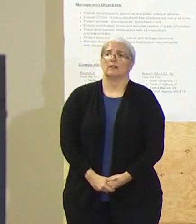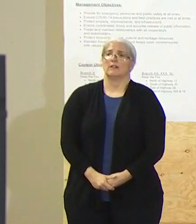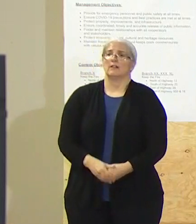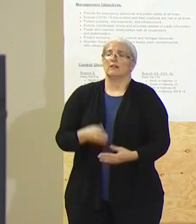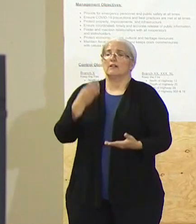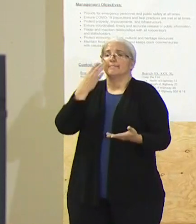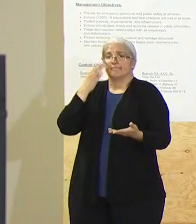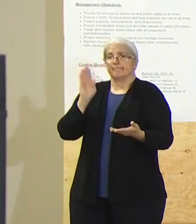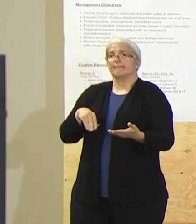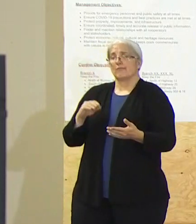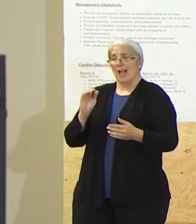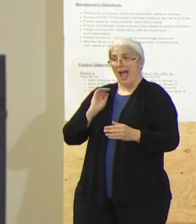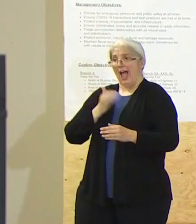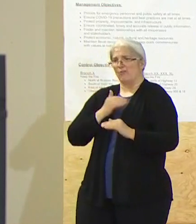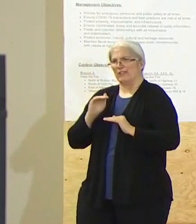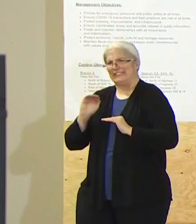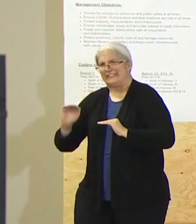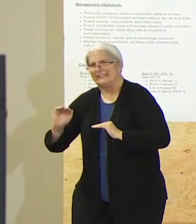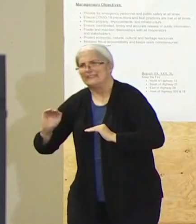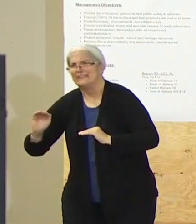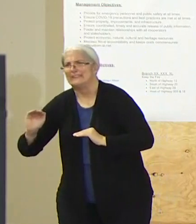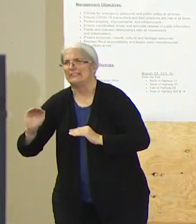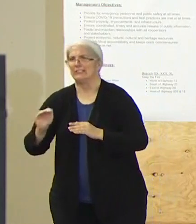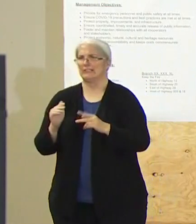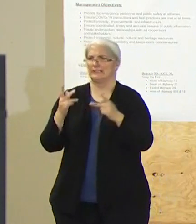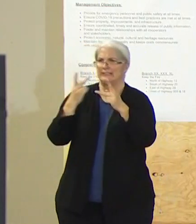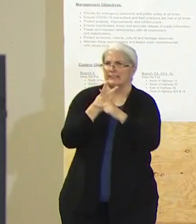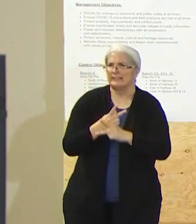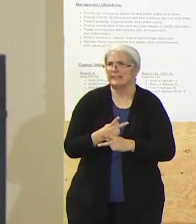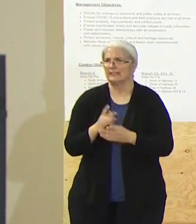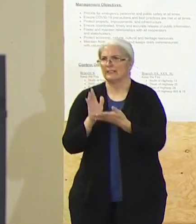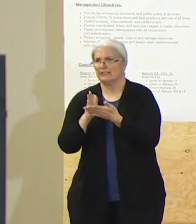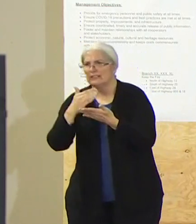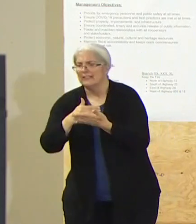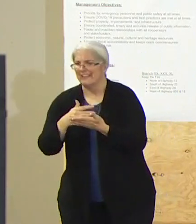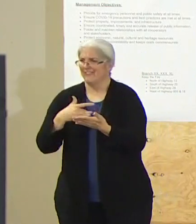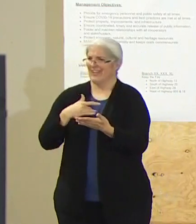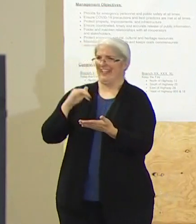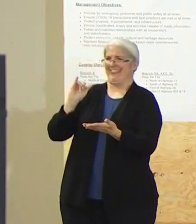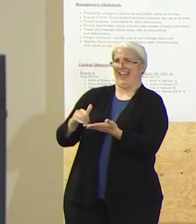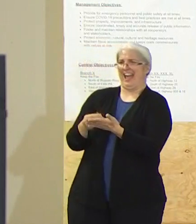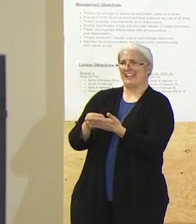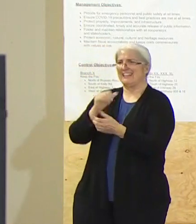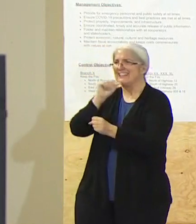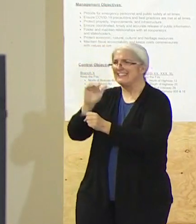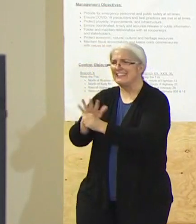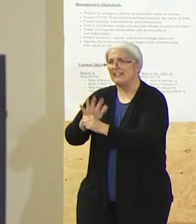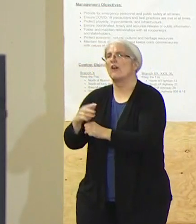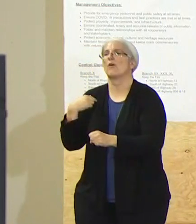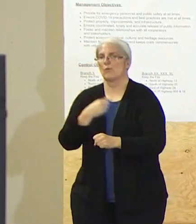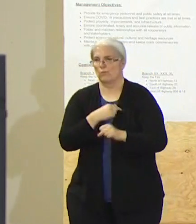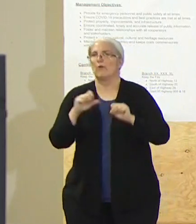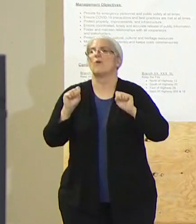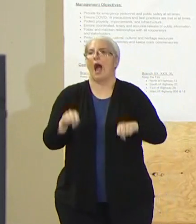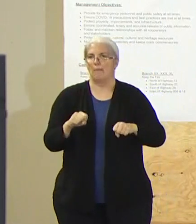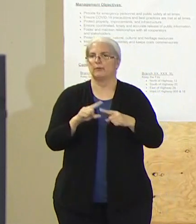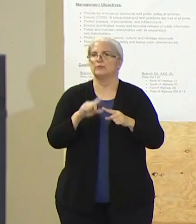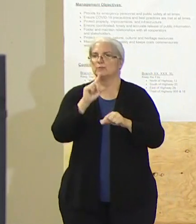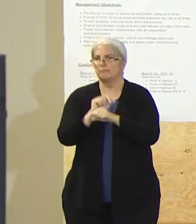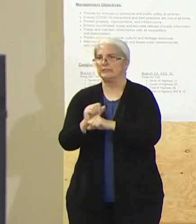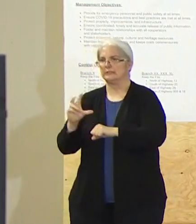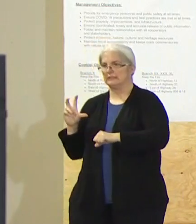they felt even outside of the budget that wasn't enough, and we were able to take, pursuant to our emergency capacity, an additional